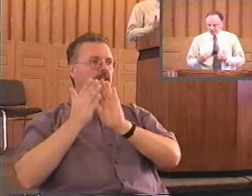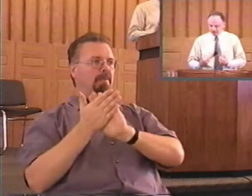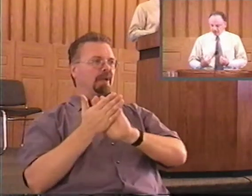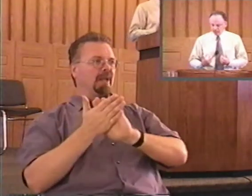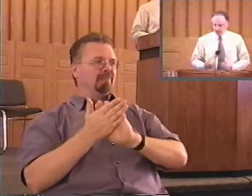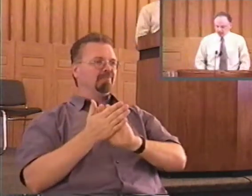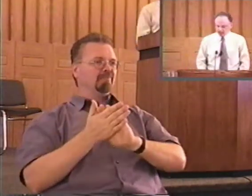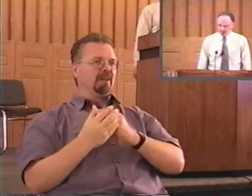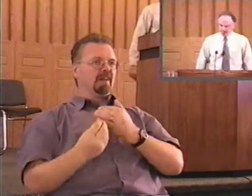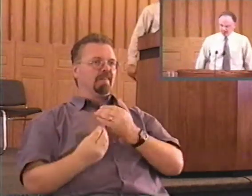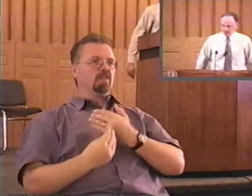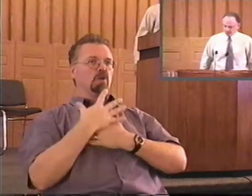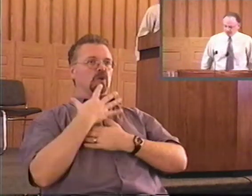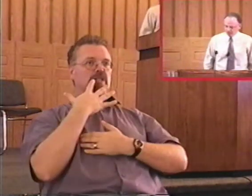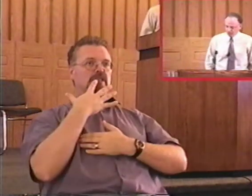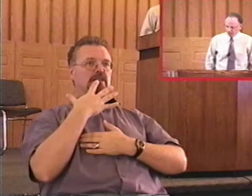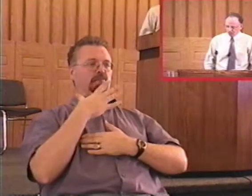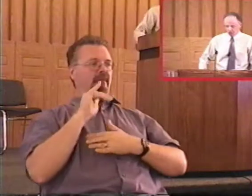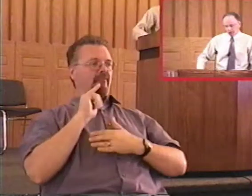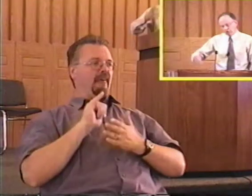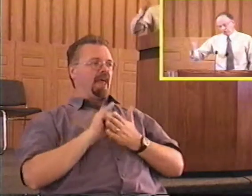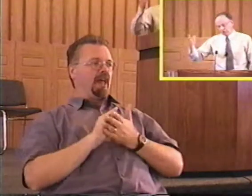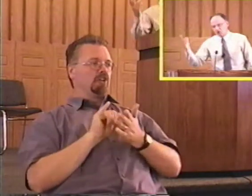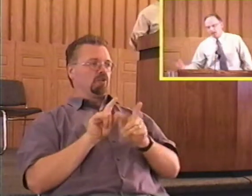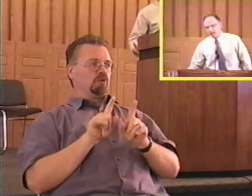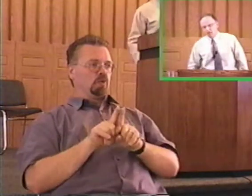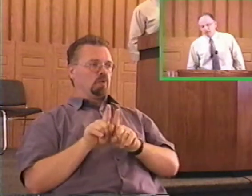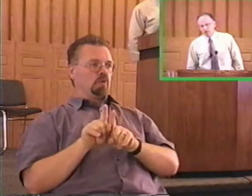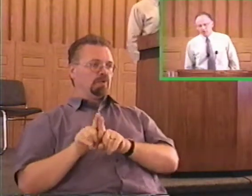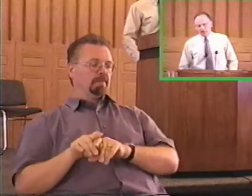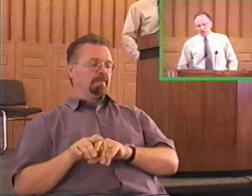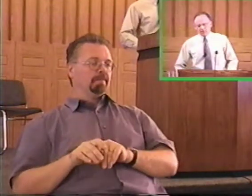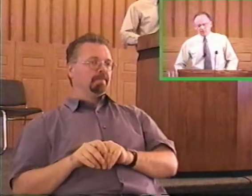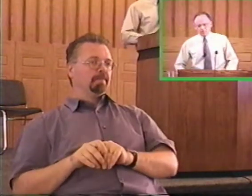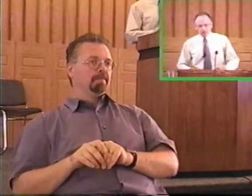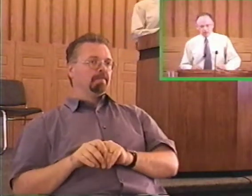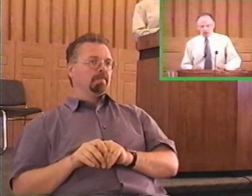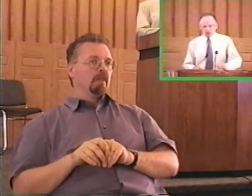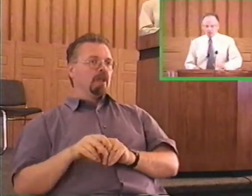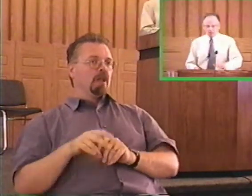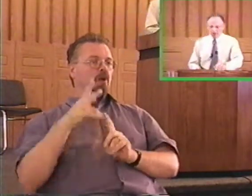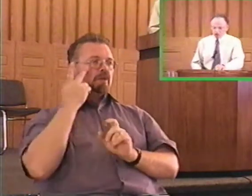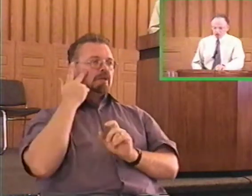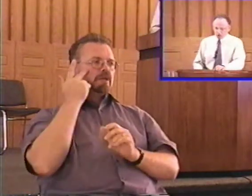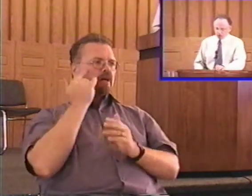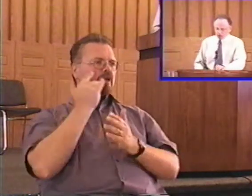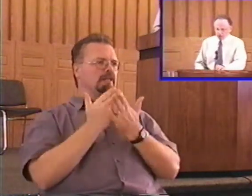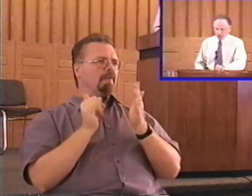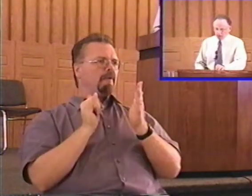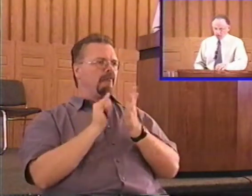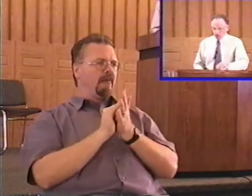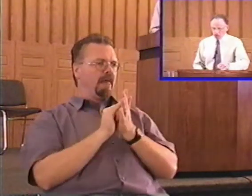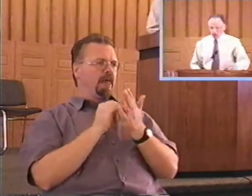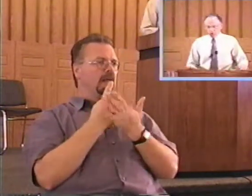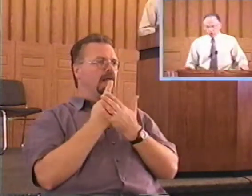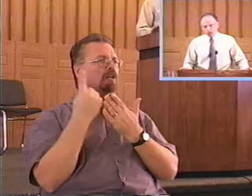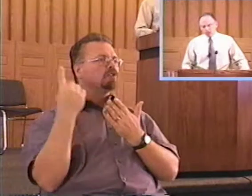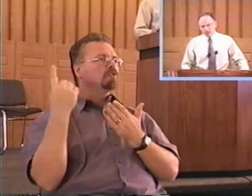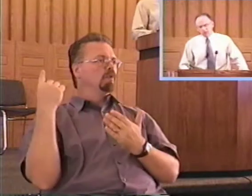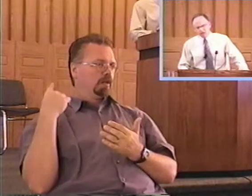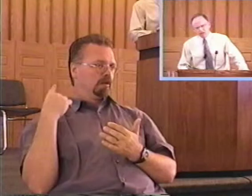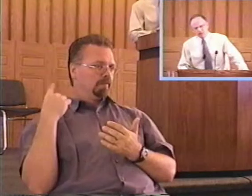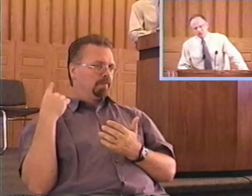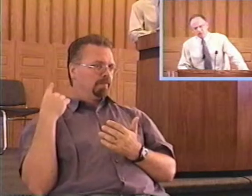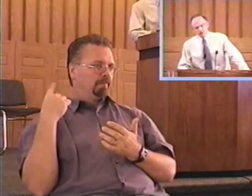then to be affected by it. We looked at some of this last week, just to remind you.